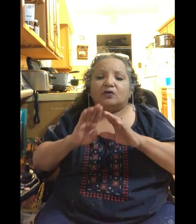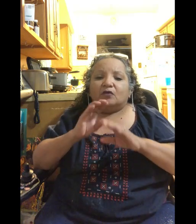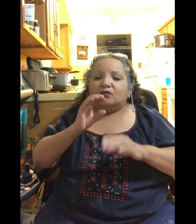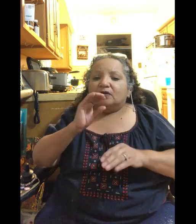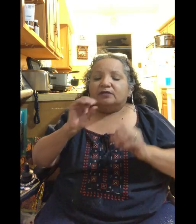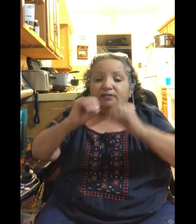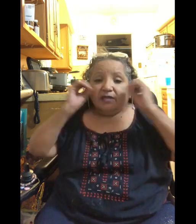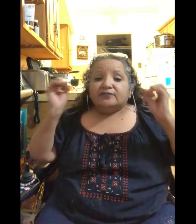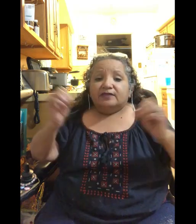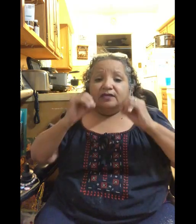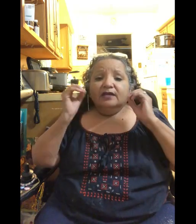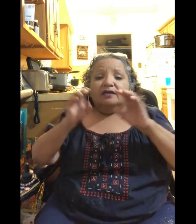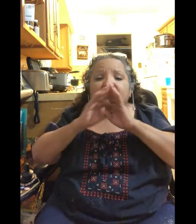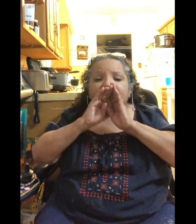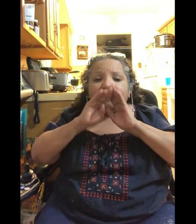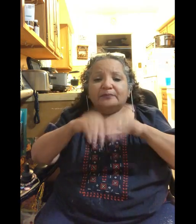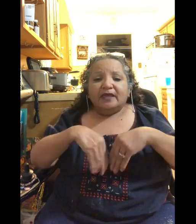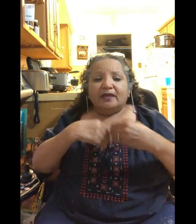so nothing